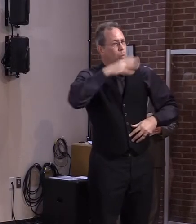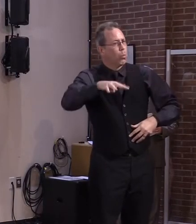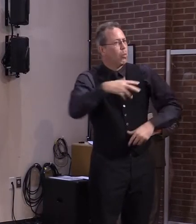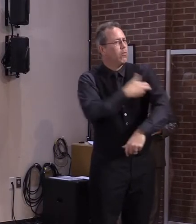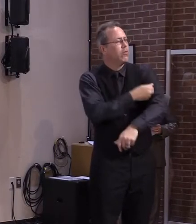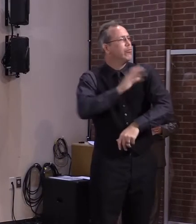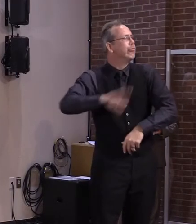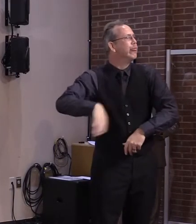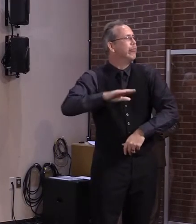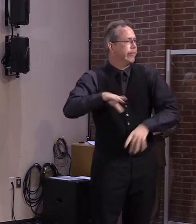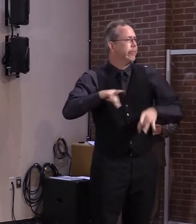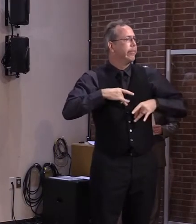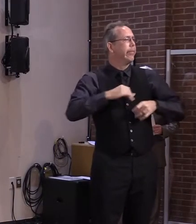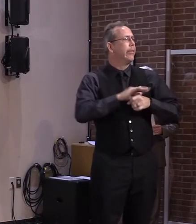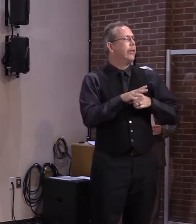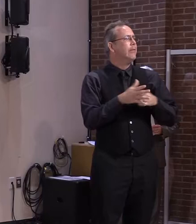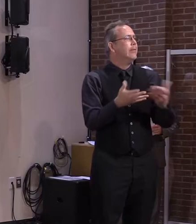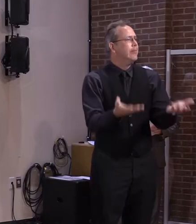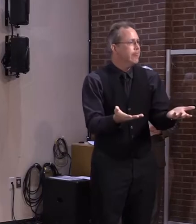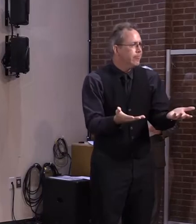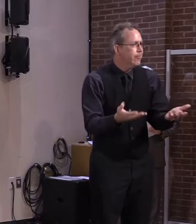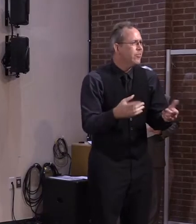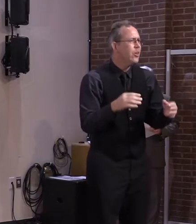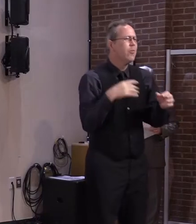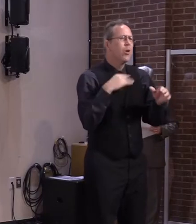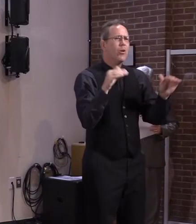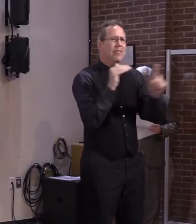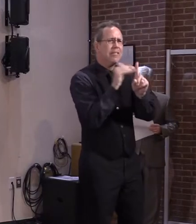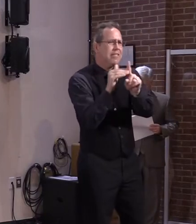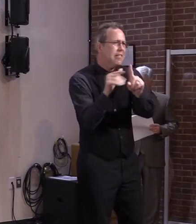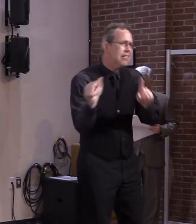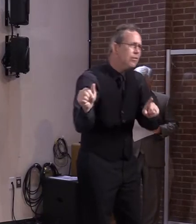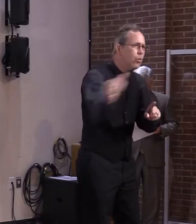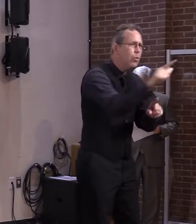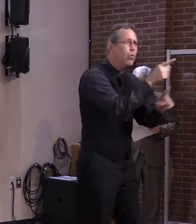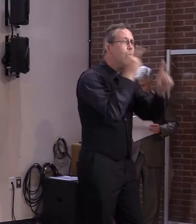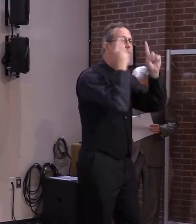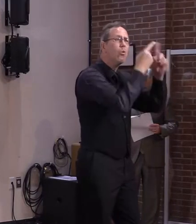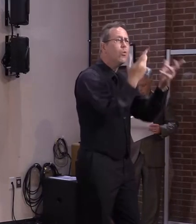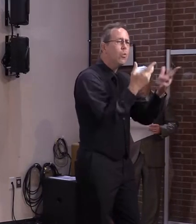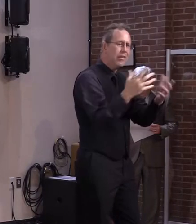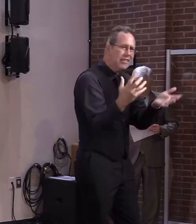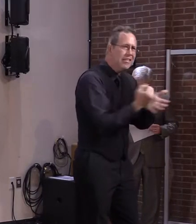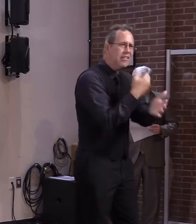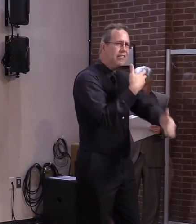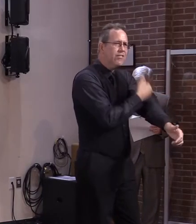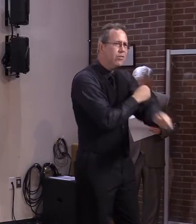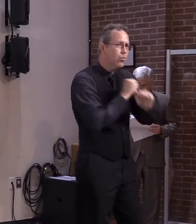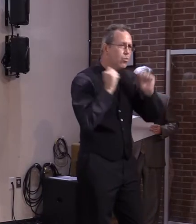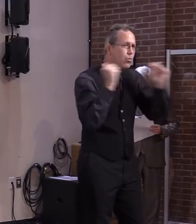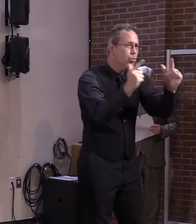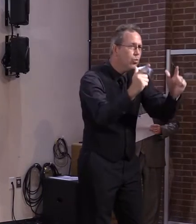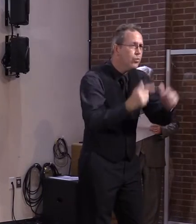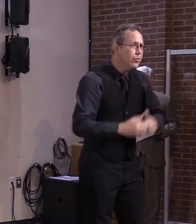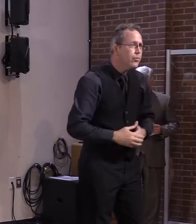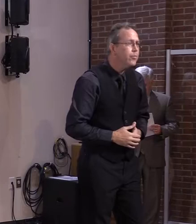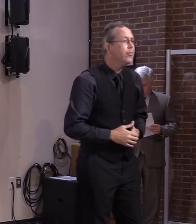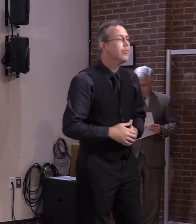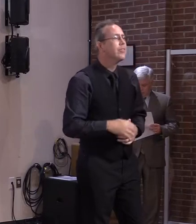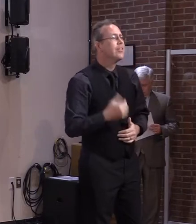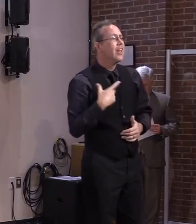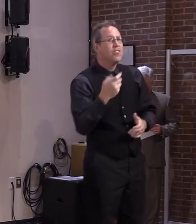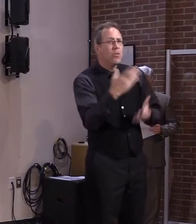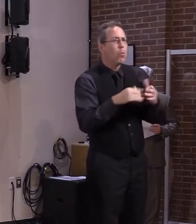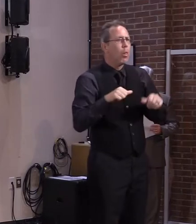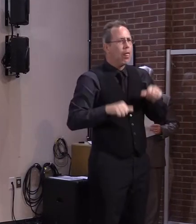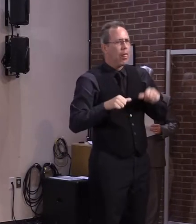as possible. And if you're still on the fence or just haven't found the time, please take a